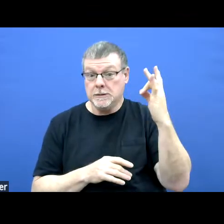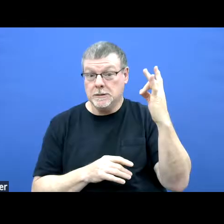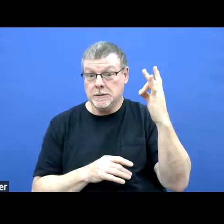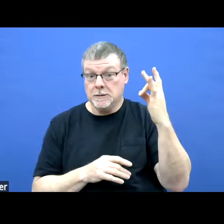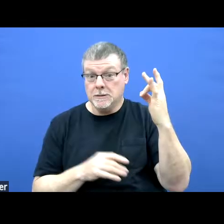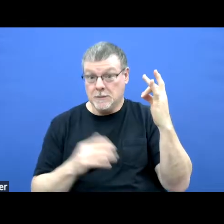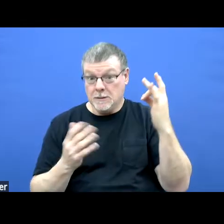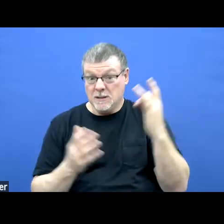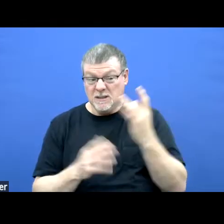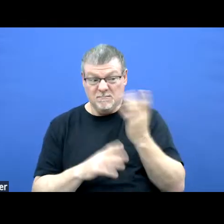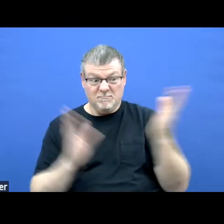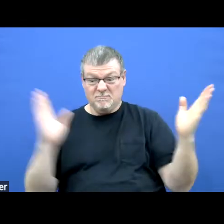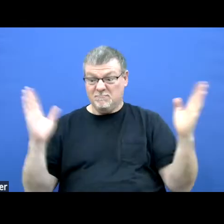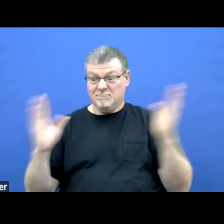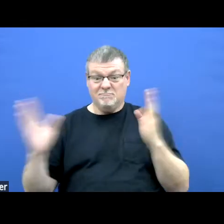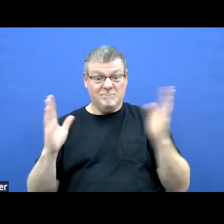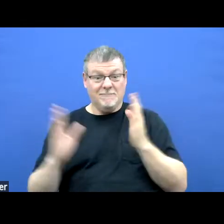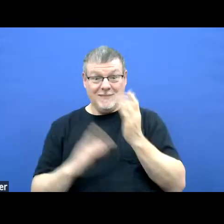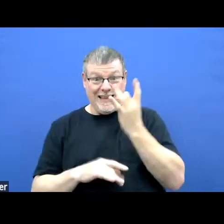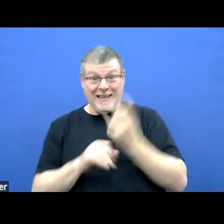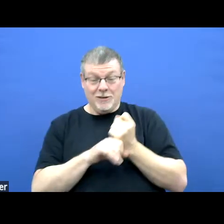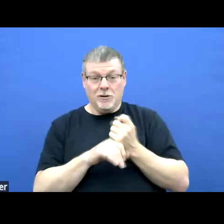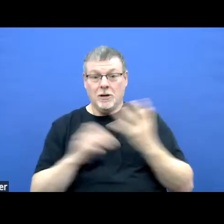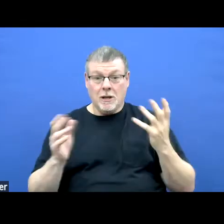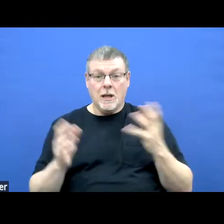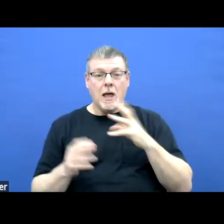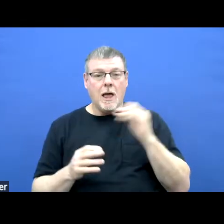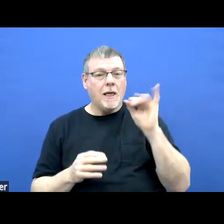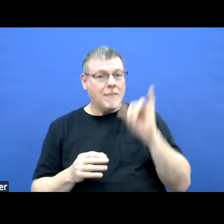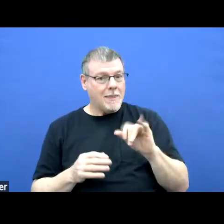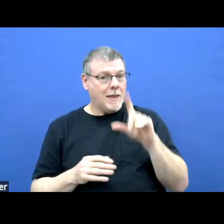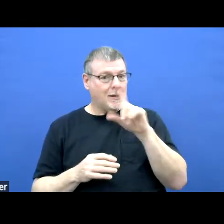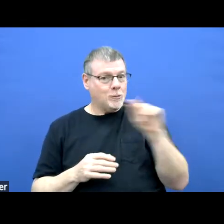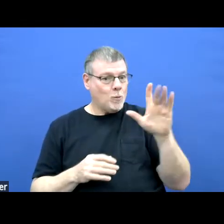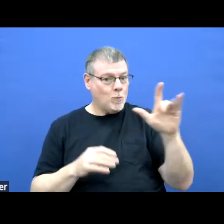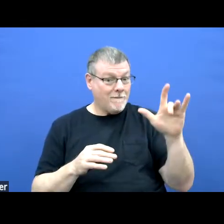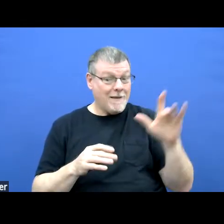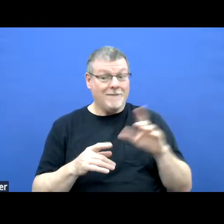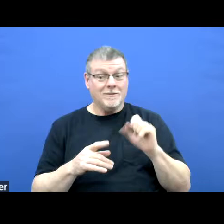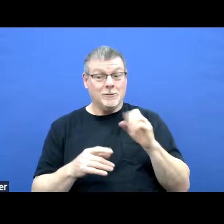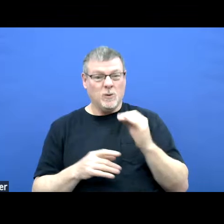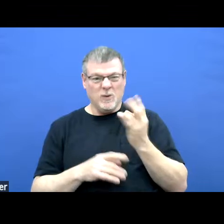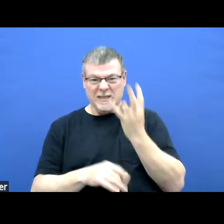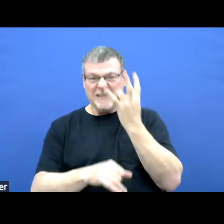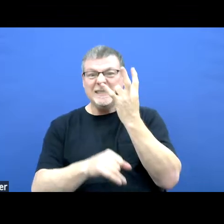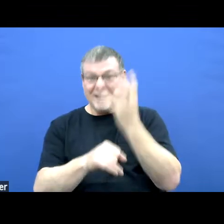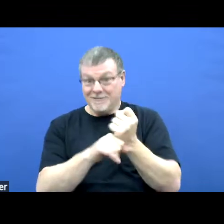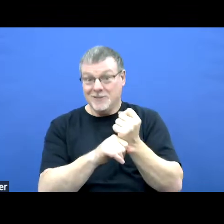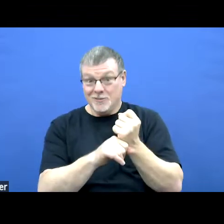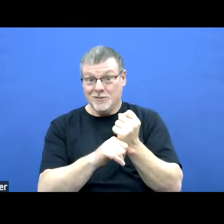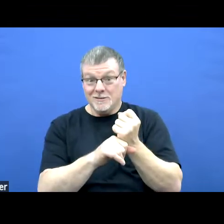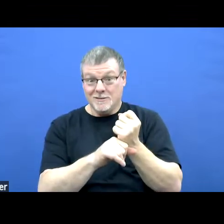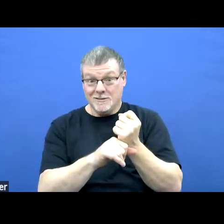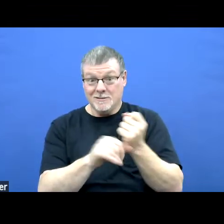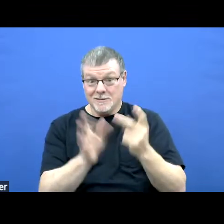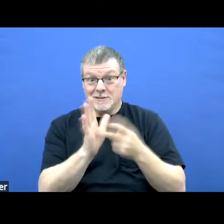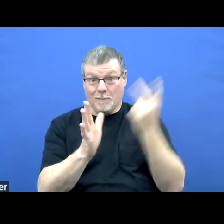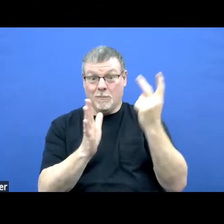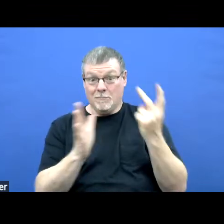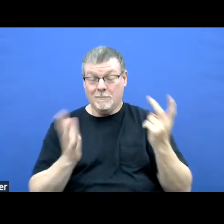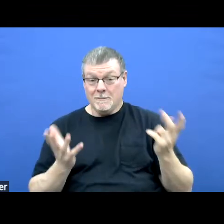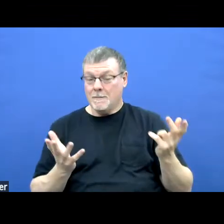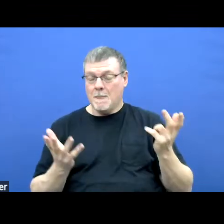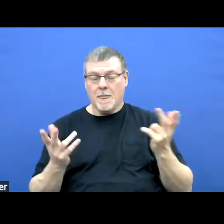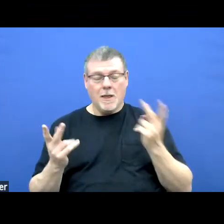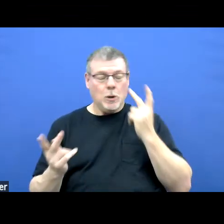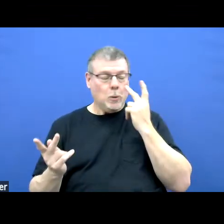So and that was 2025 data. So in 7 years, the home prices doubled. You just see